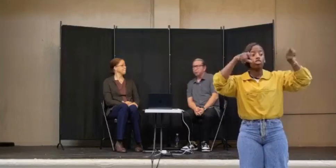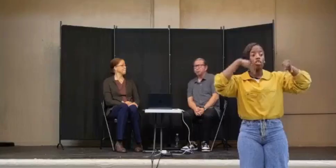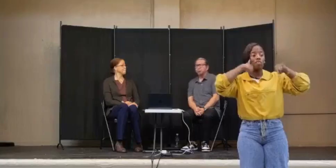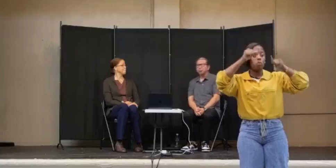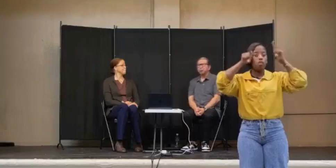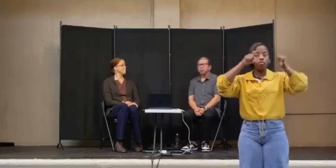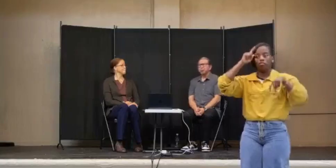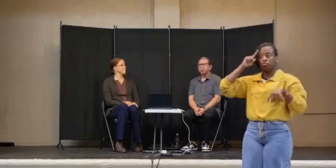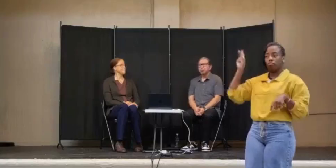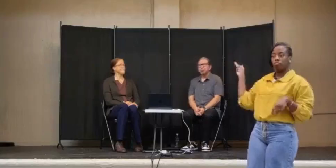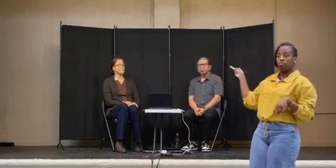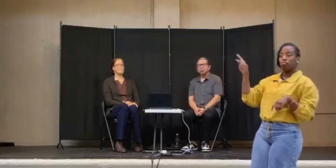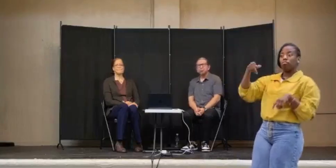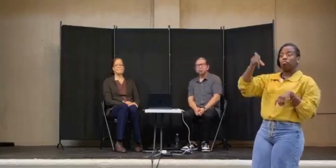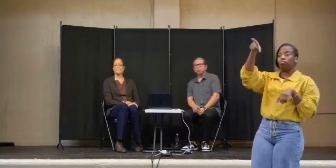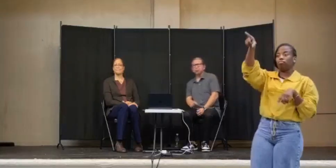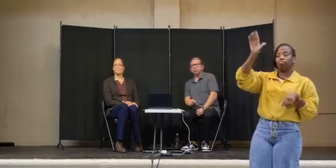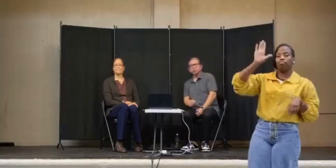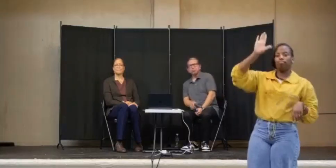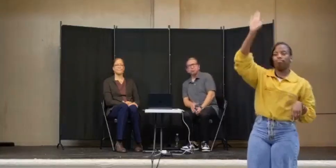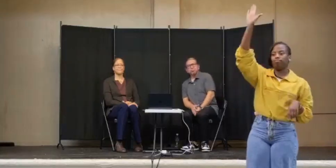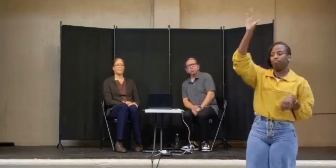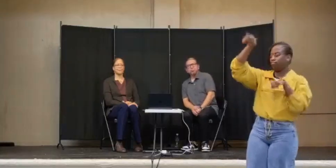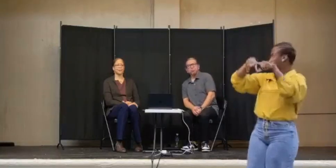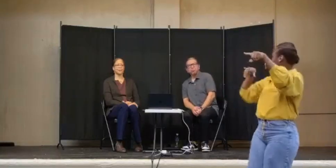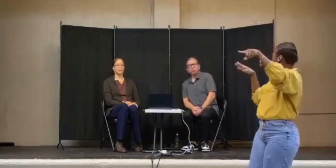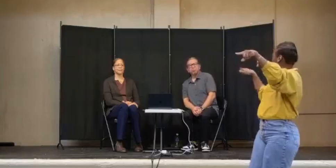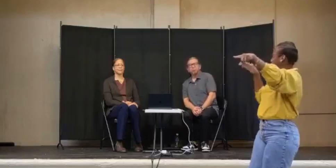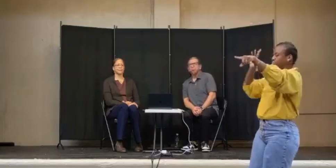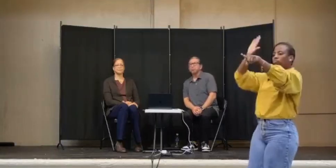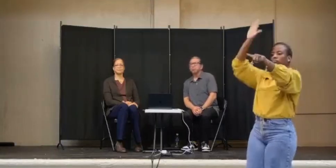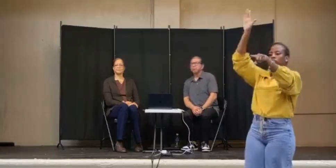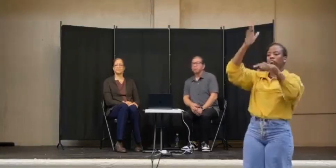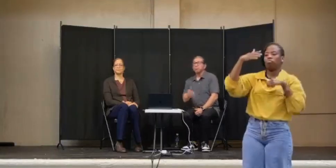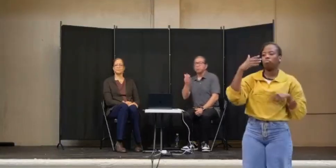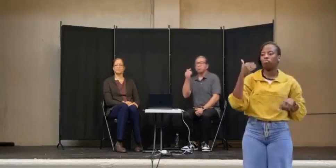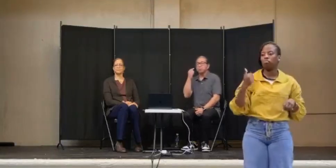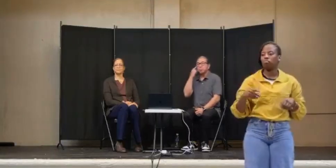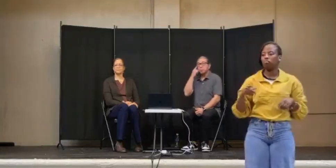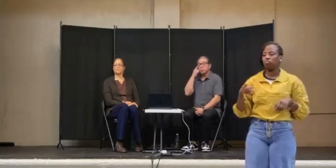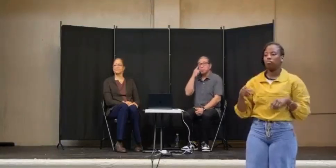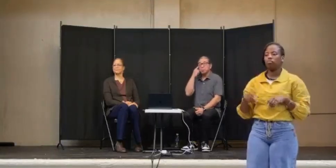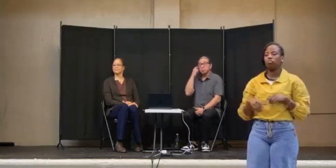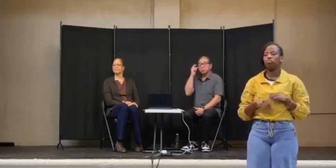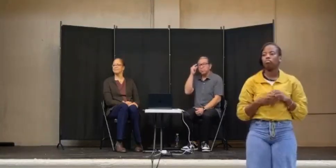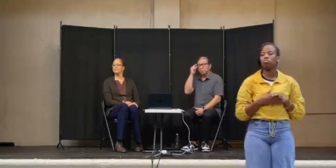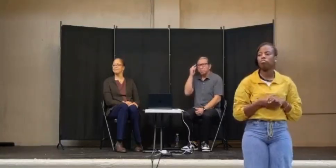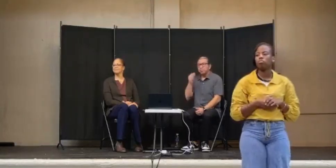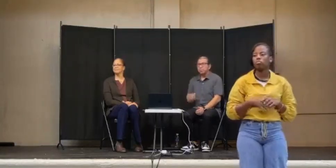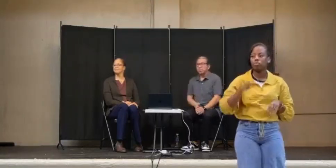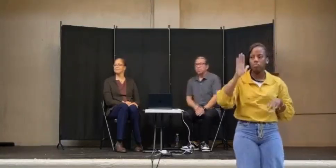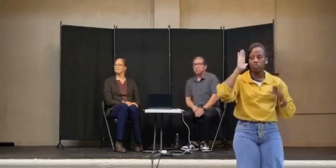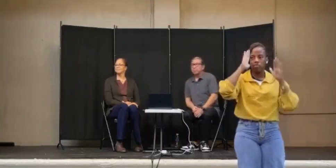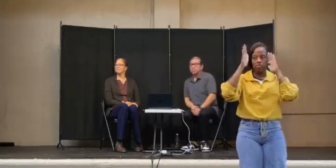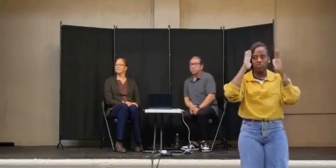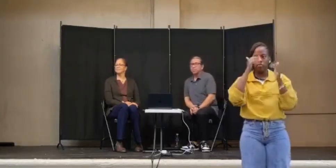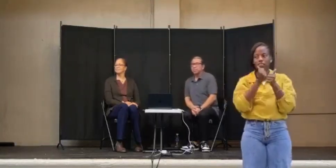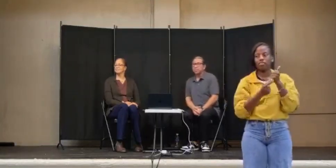Okay, so are there any questions for our panelists? Someone in the back is raising their hand.